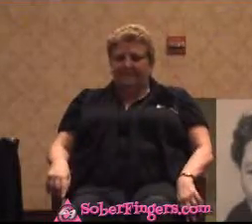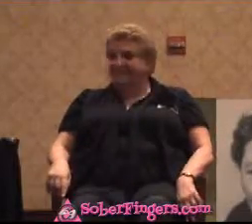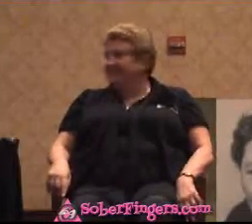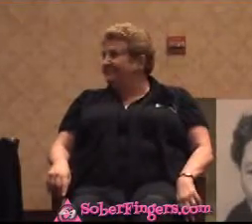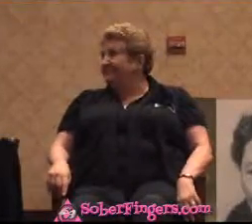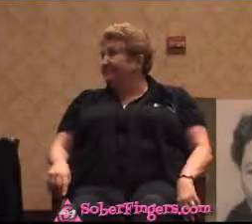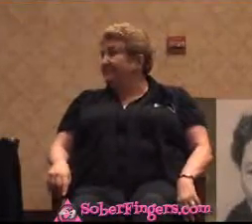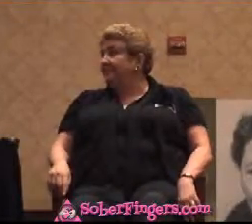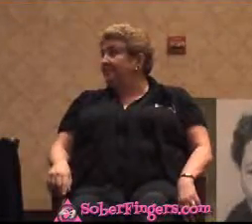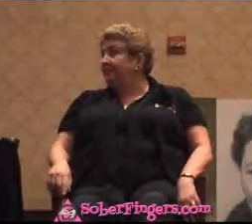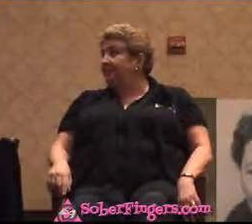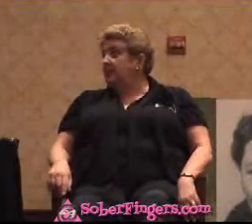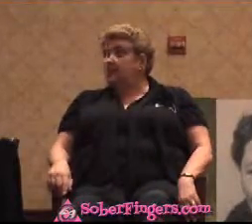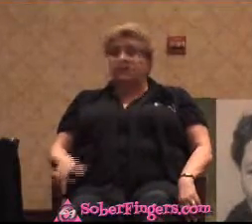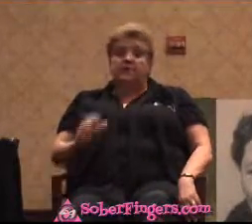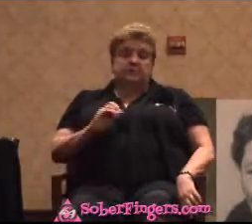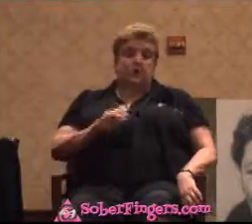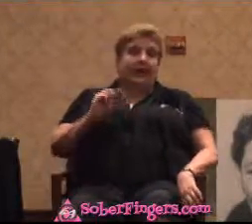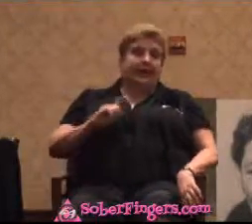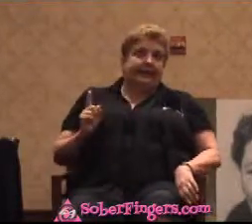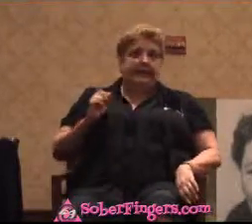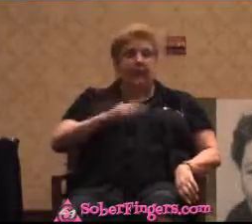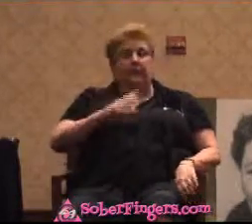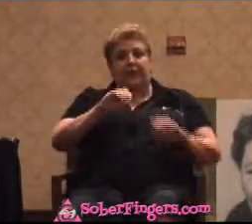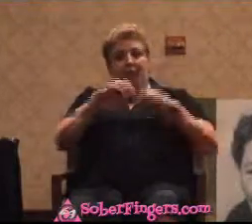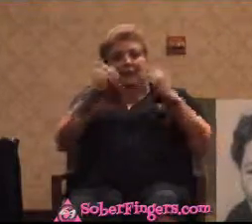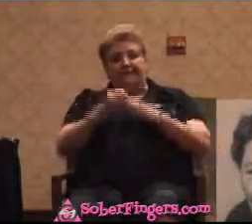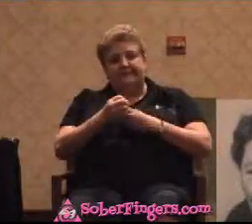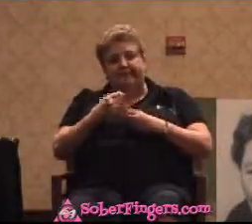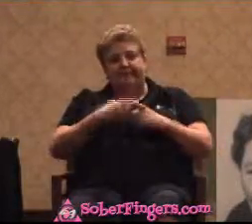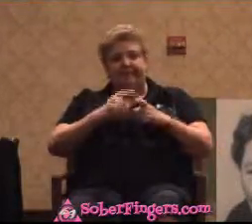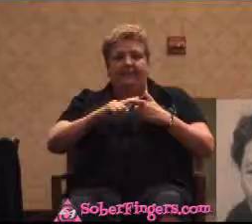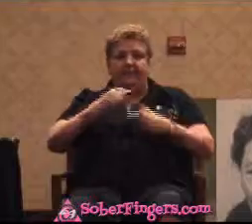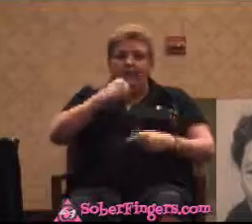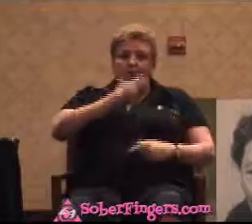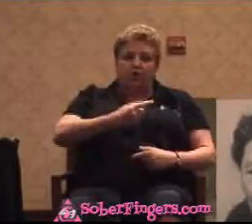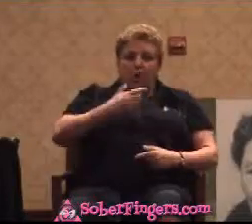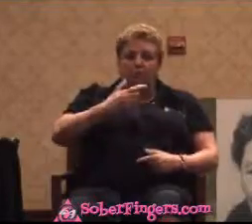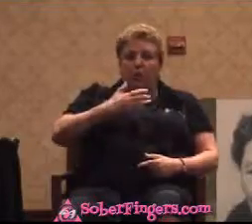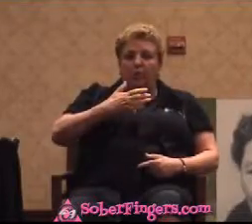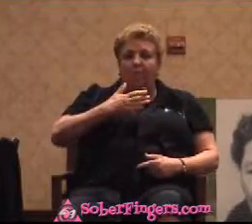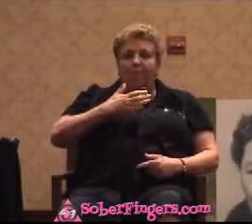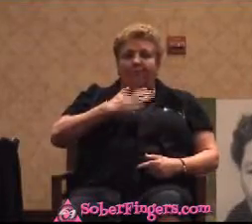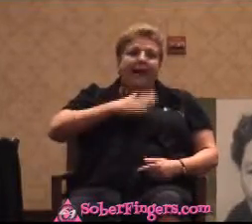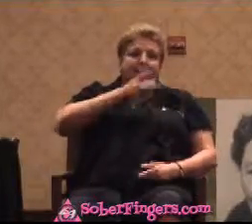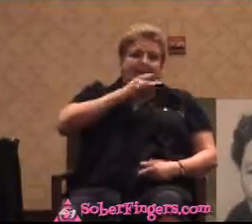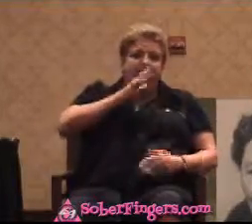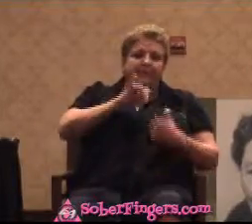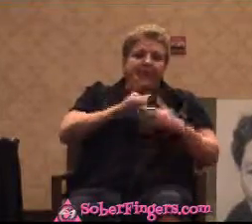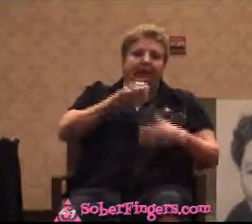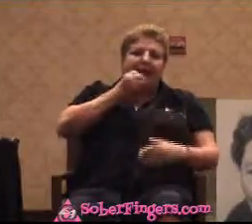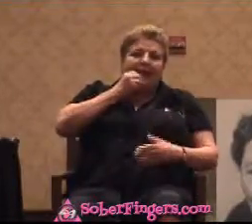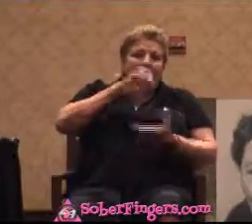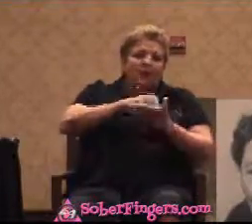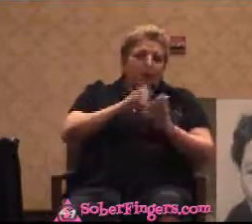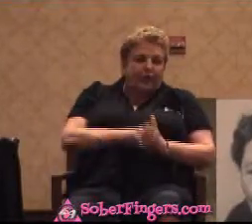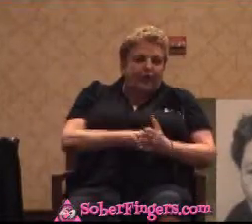And so they had me in the office, and they told my mother that I had, taken the cookie, the body of Christ,